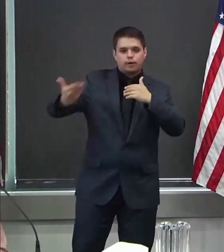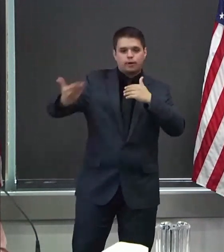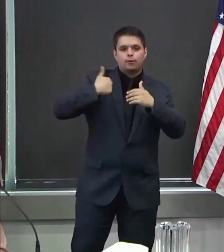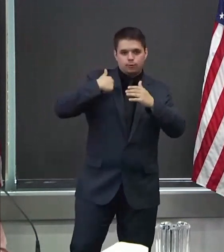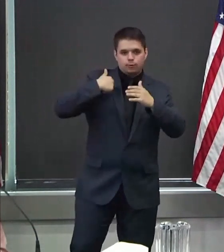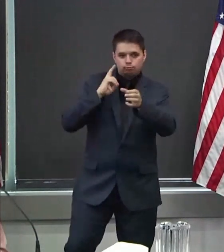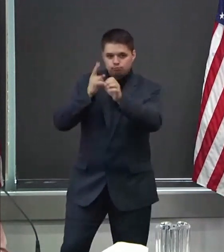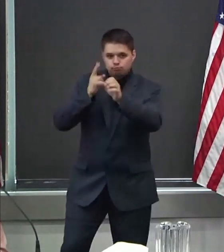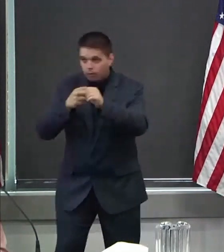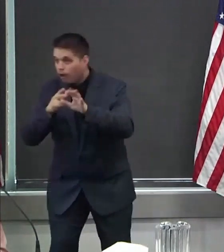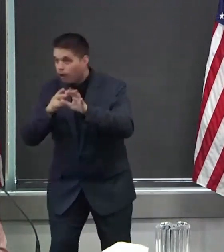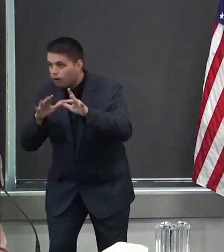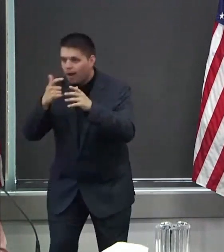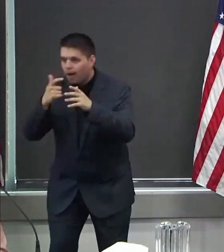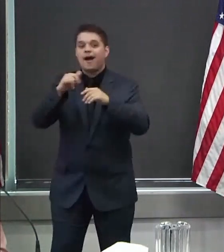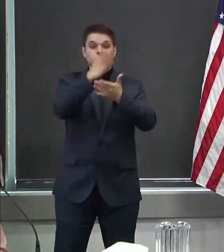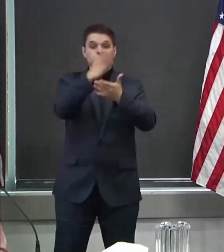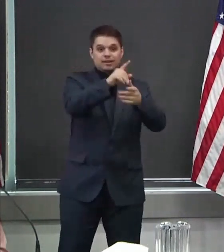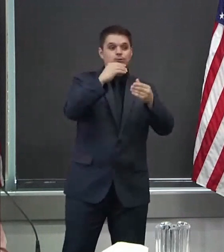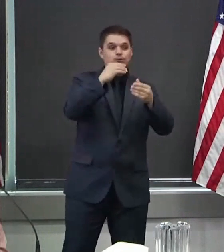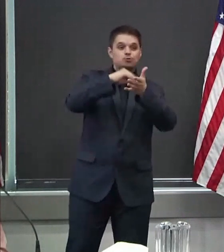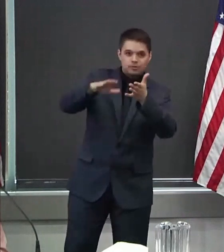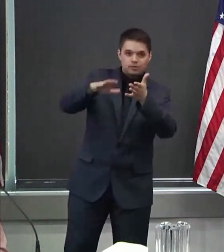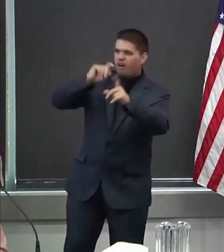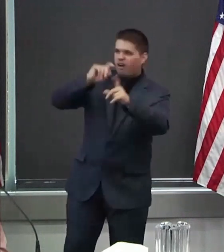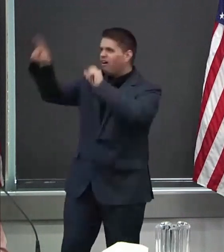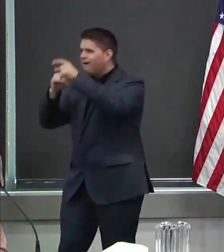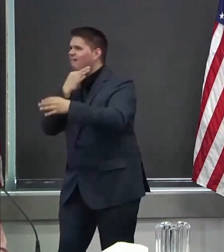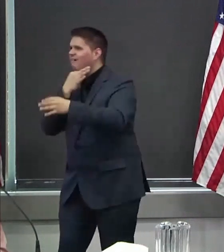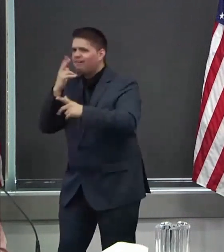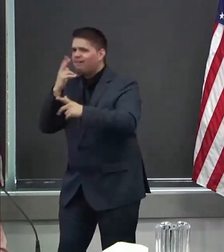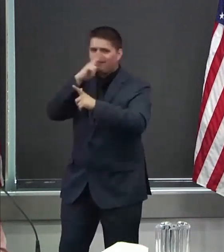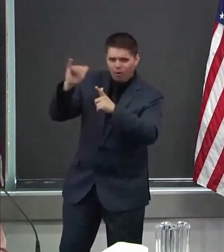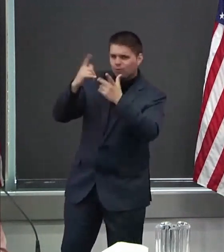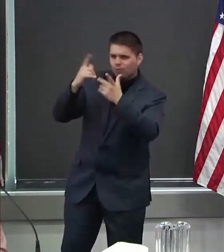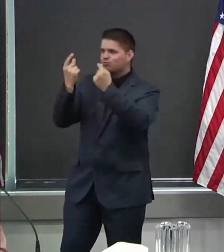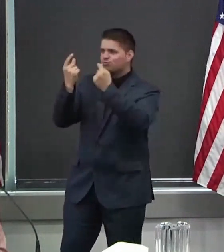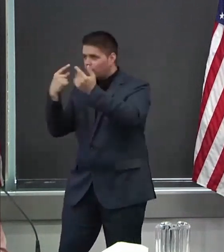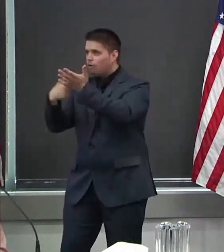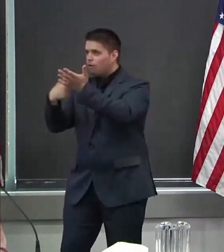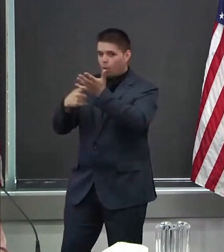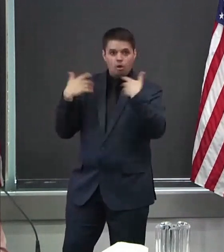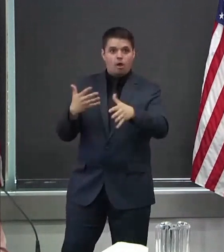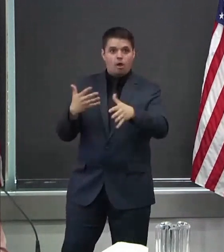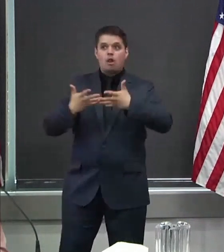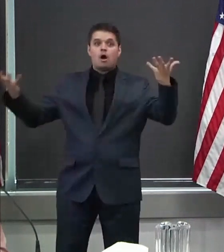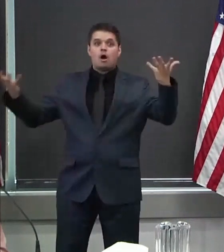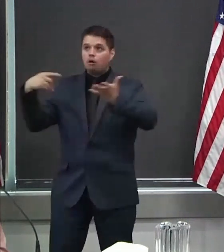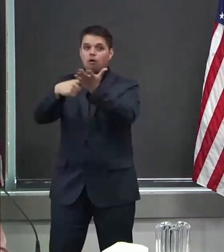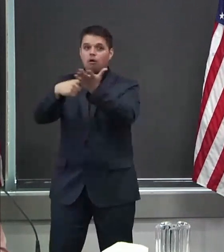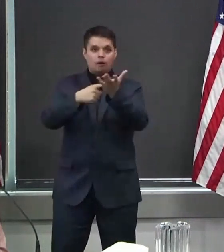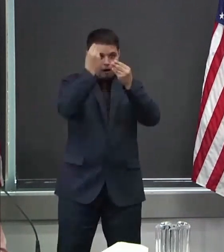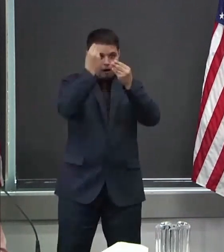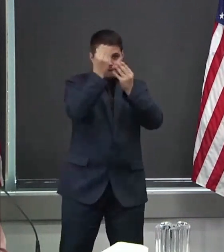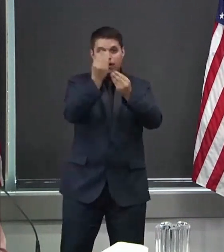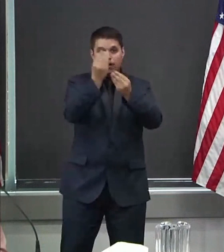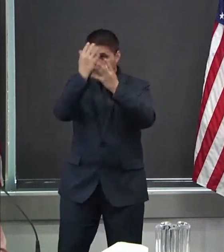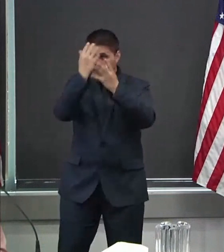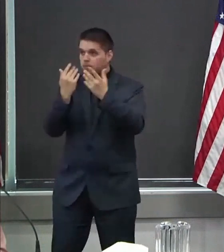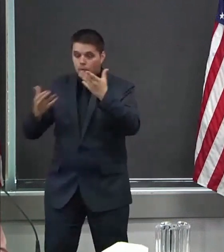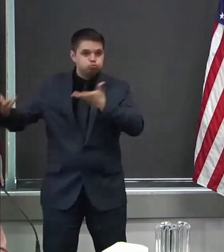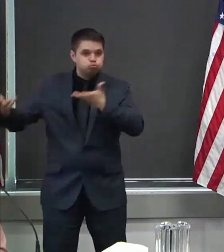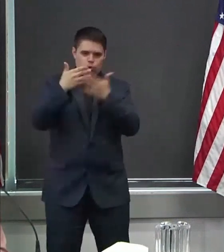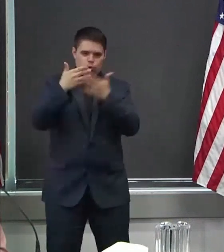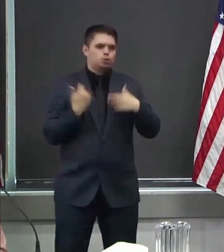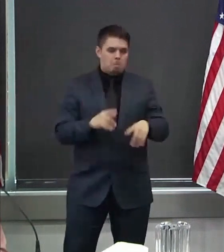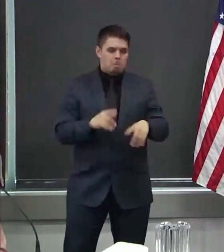asking. I think it's so important that we work to get our education system